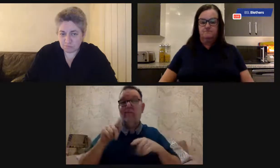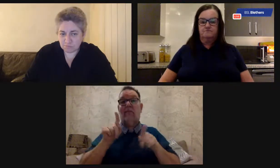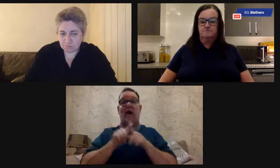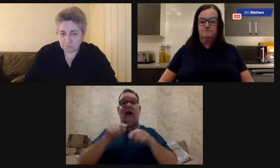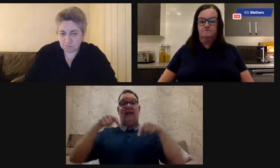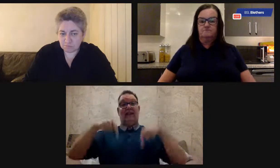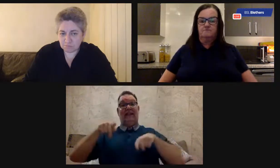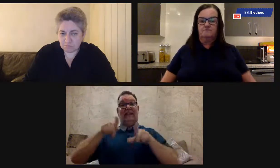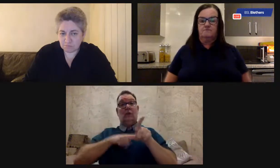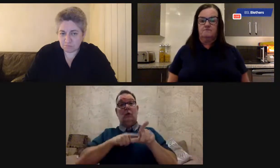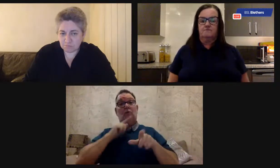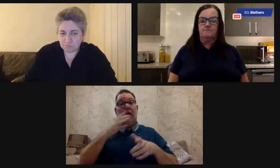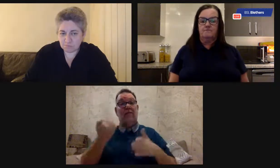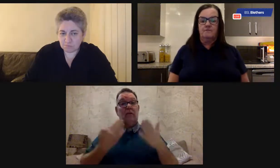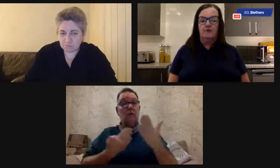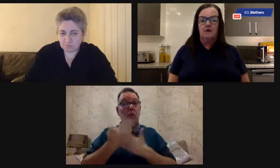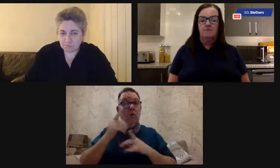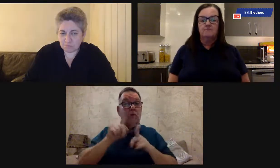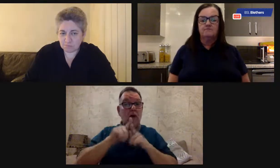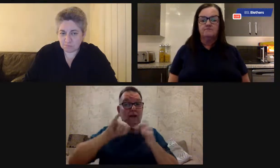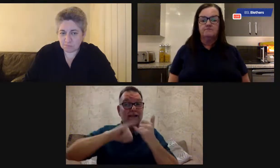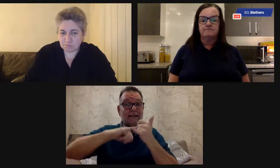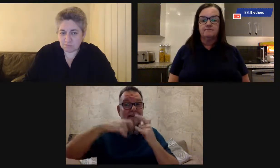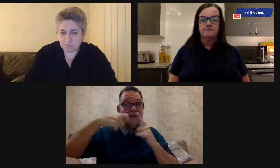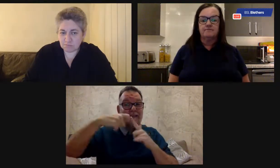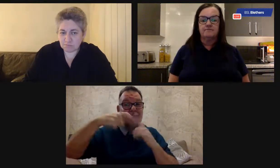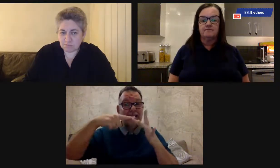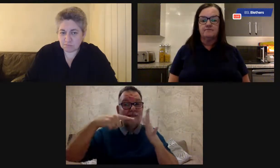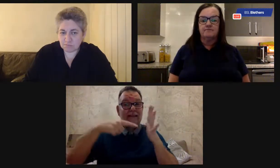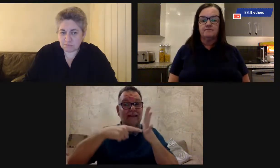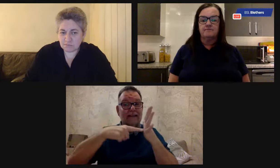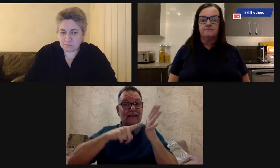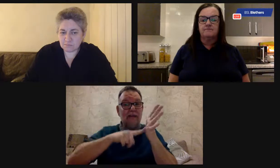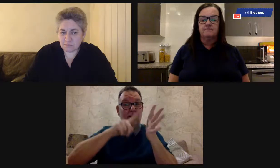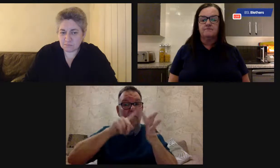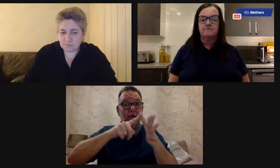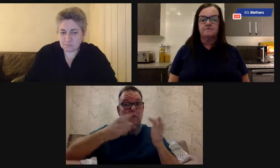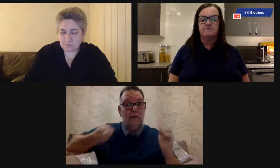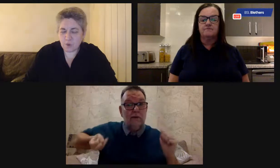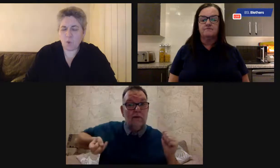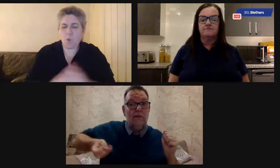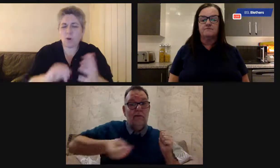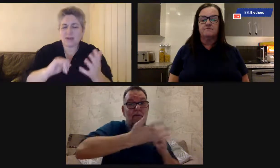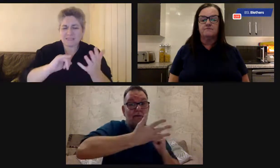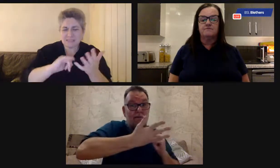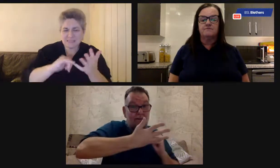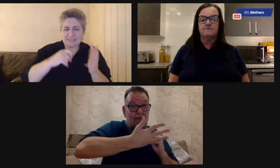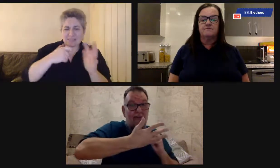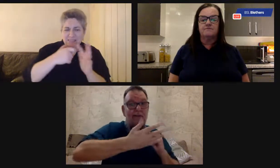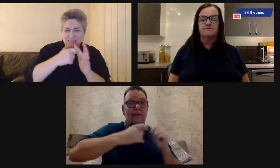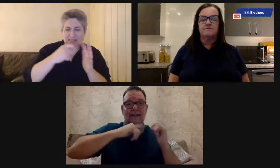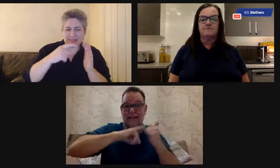the 20th anniversary, we're still obviously looking at the venue and